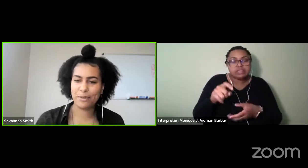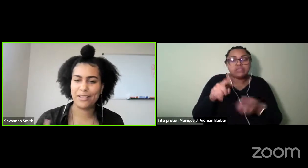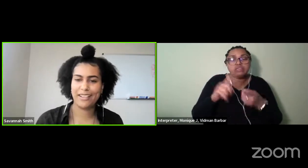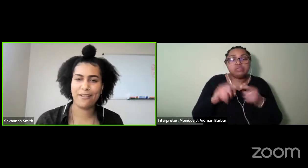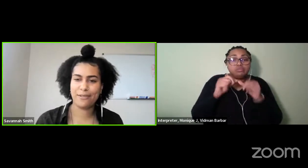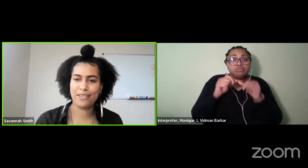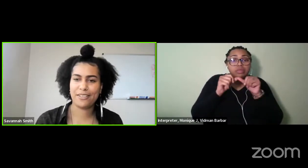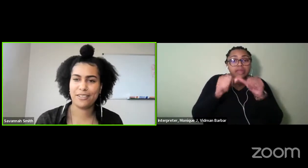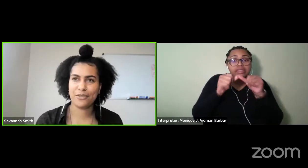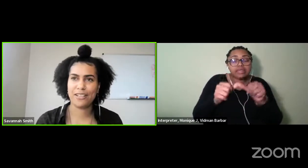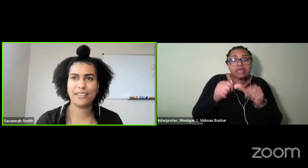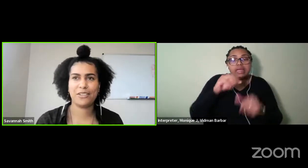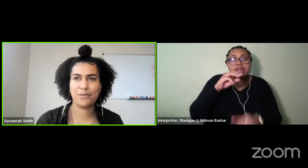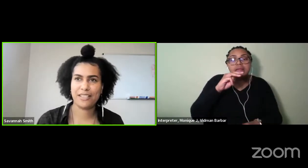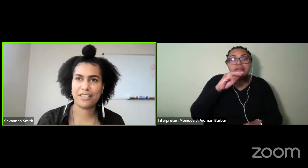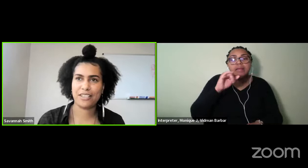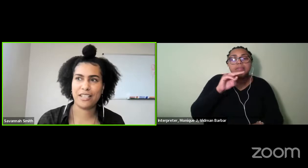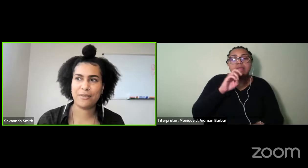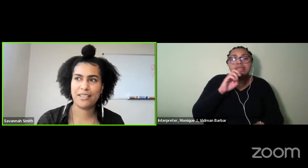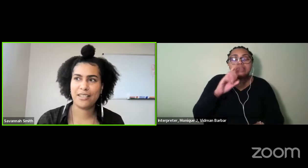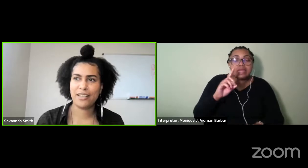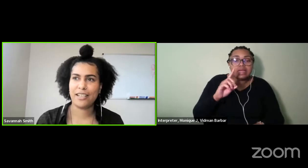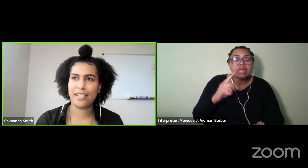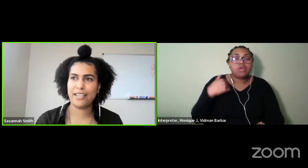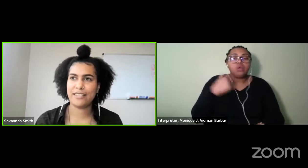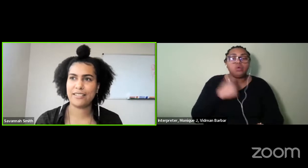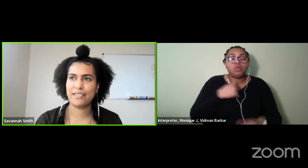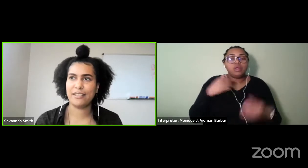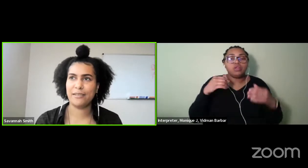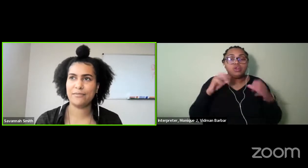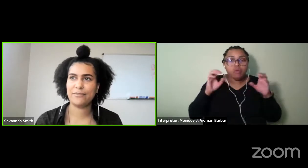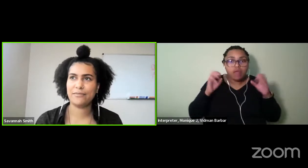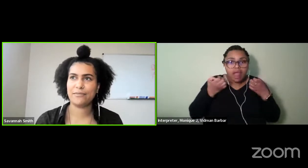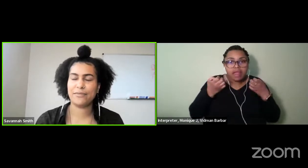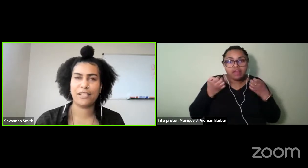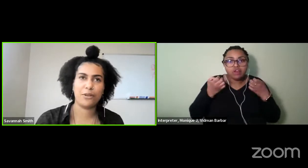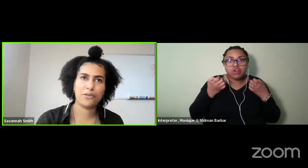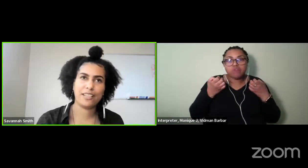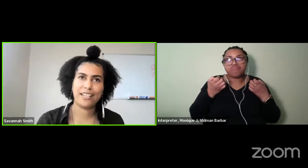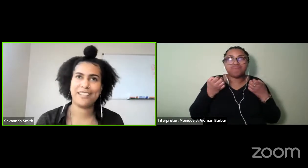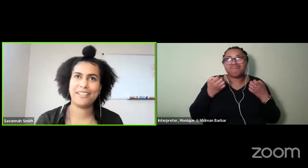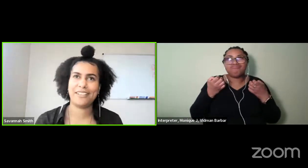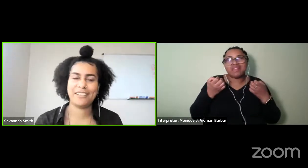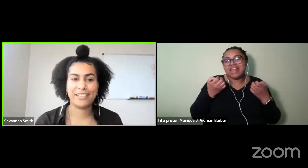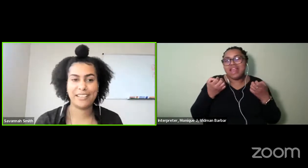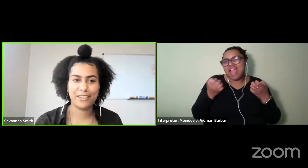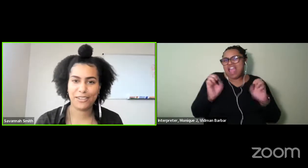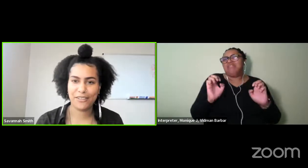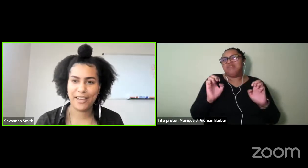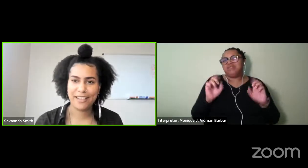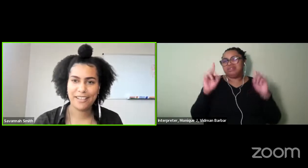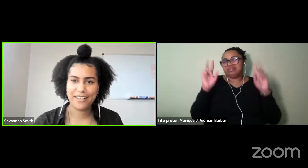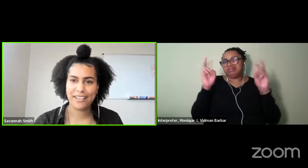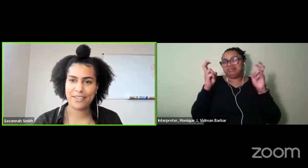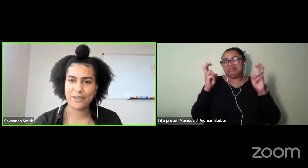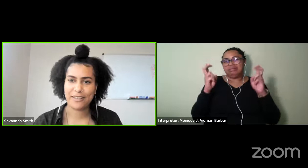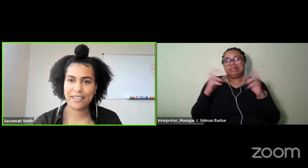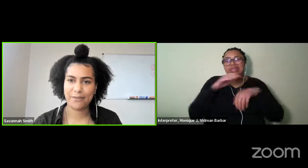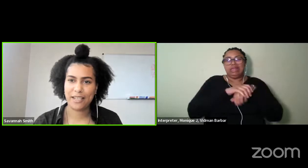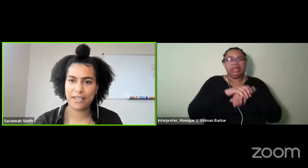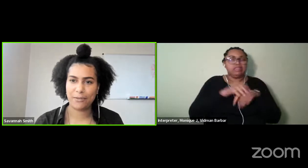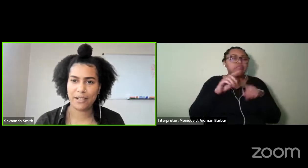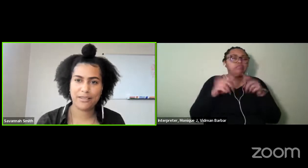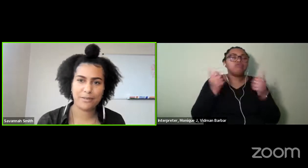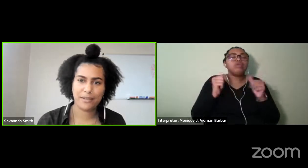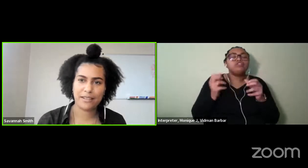So we put in effort to strengthen those relationships and grow together and heal and all that. And so I